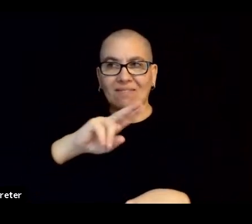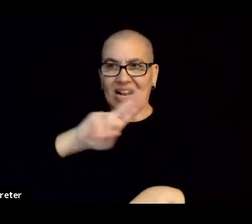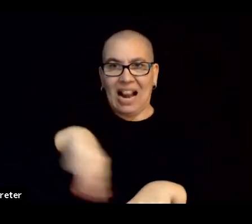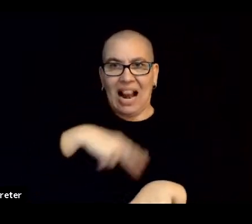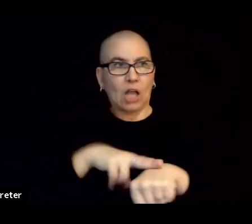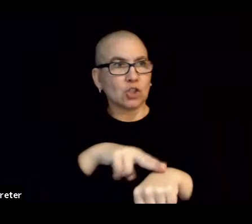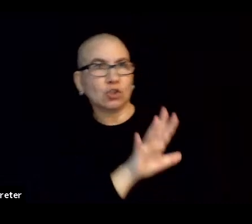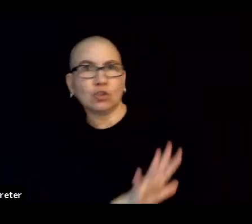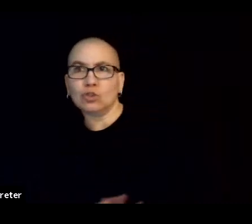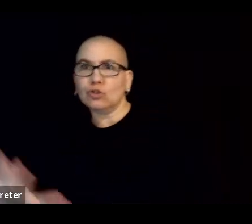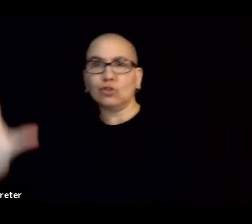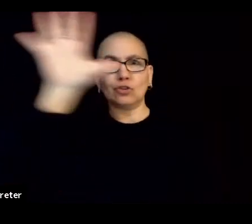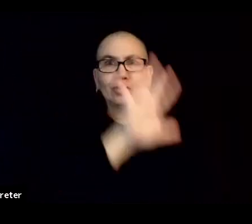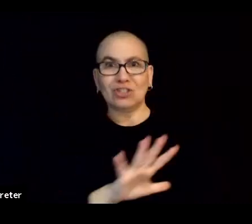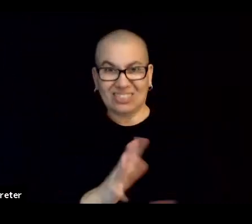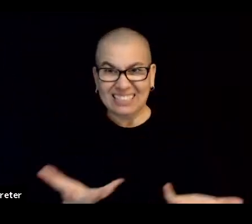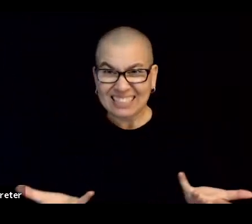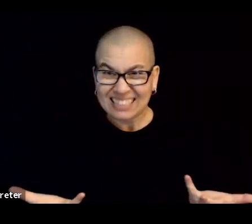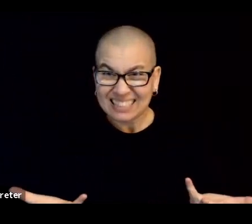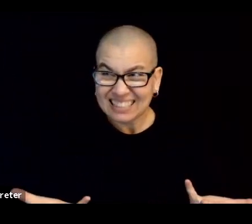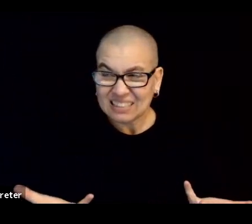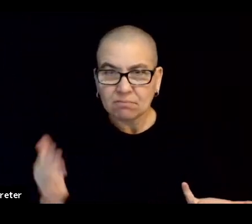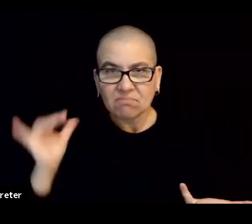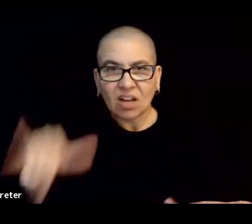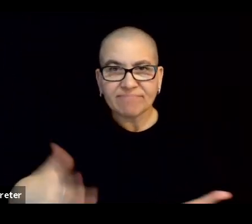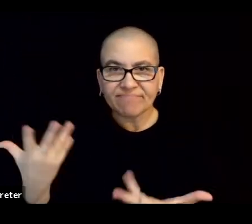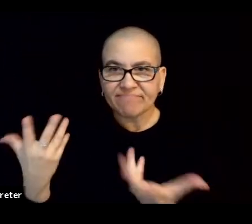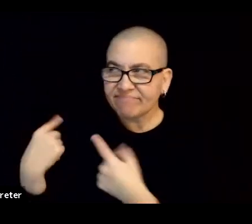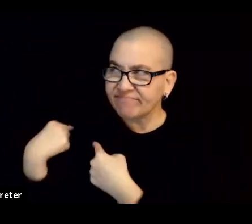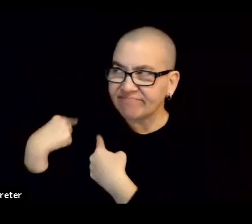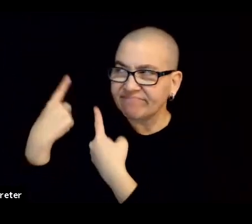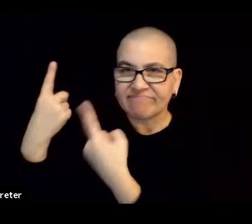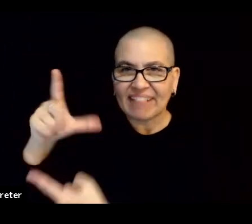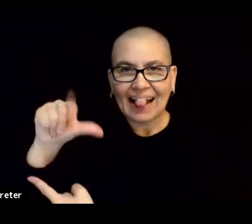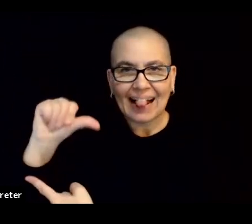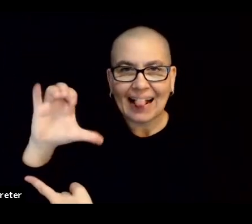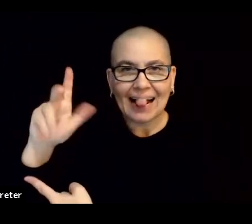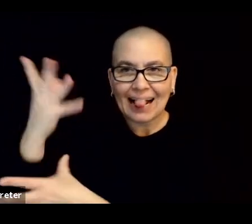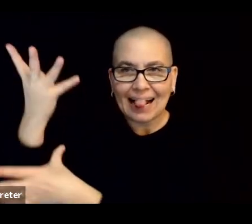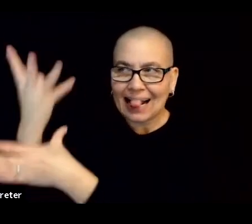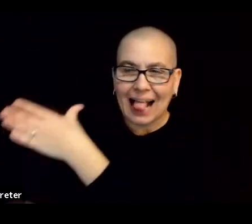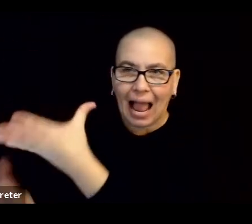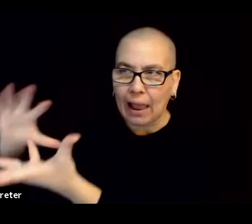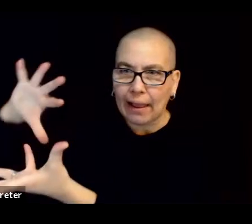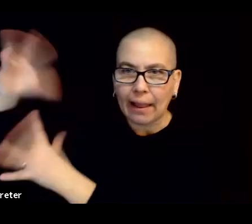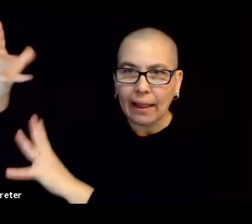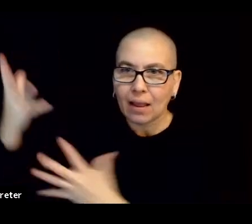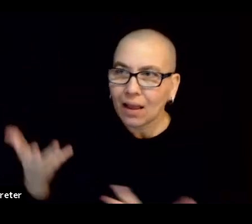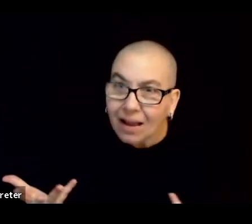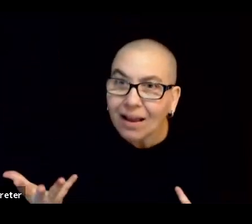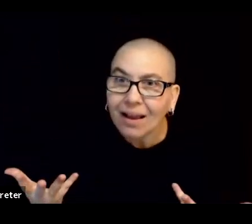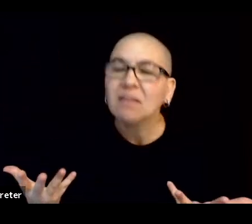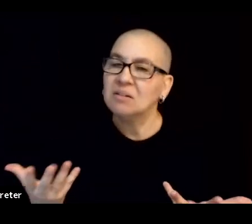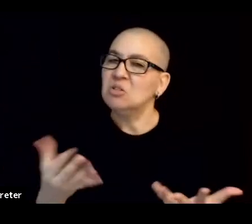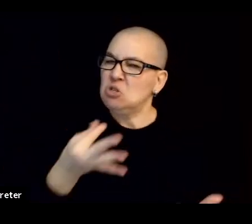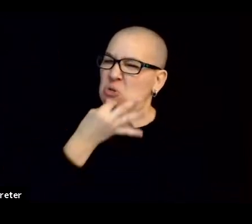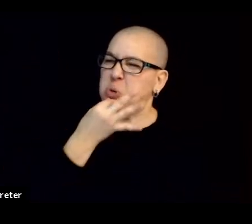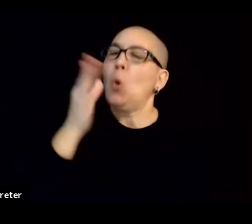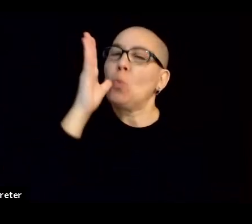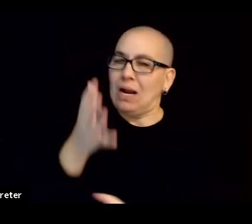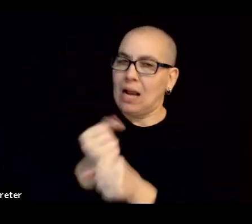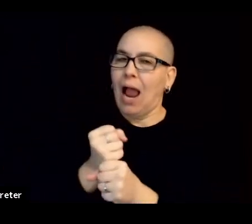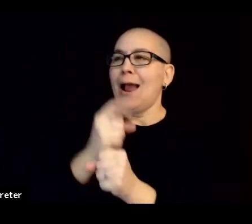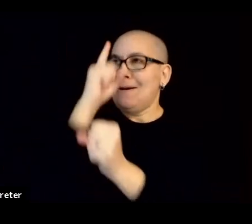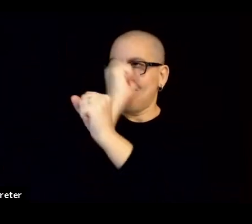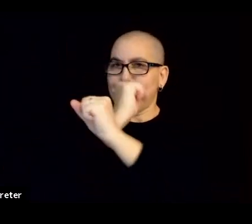what's been lacking, and that's what we're looking forward to in the days to come. The state's responsibility, by state I mean the State Department